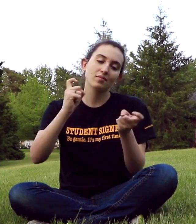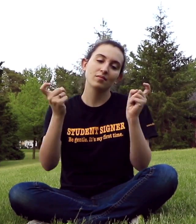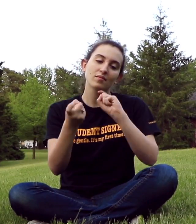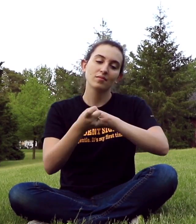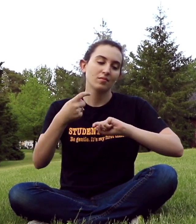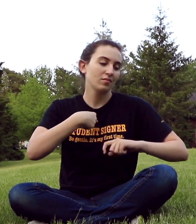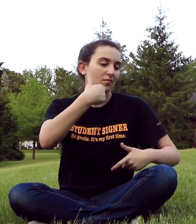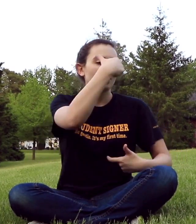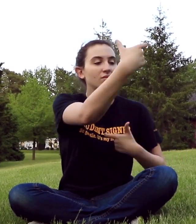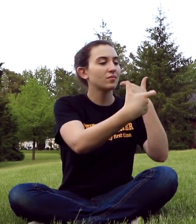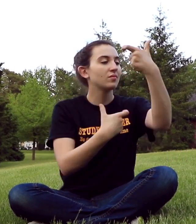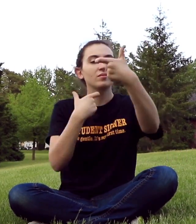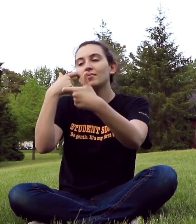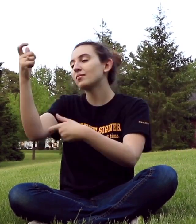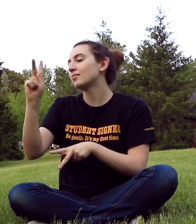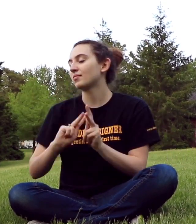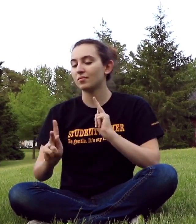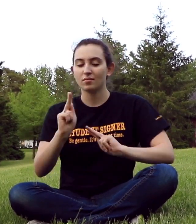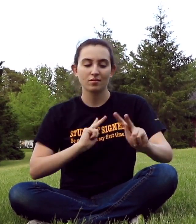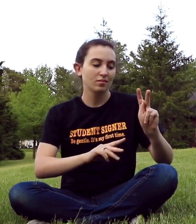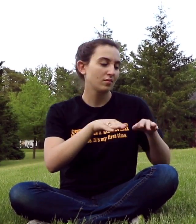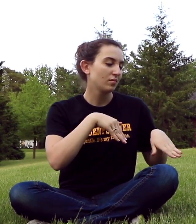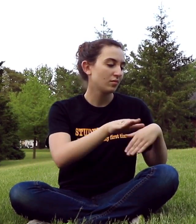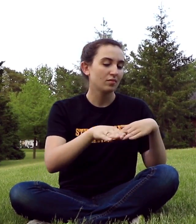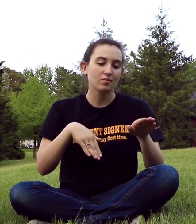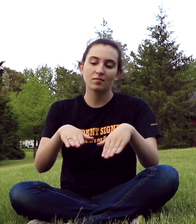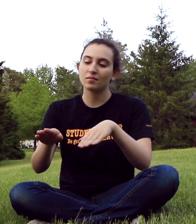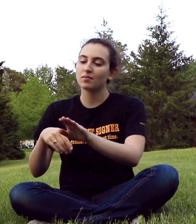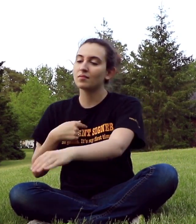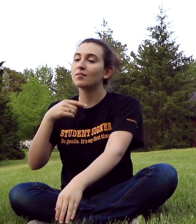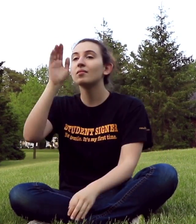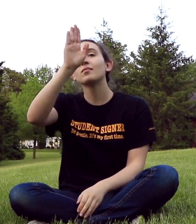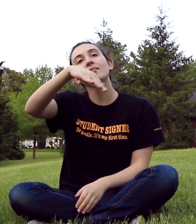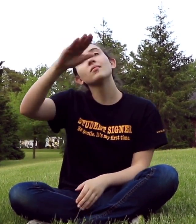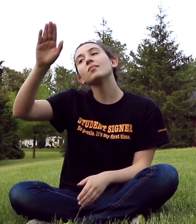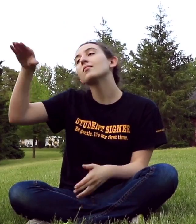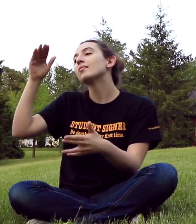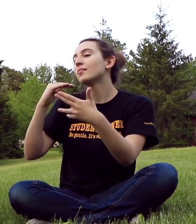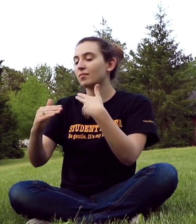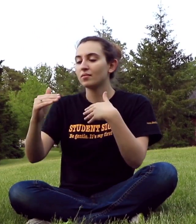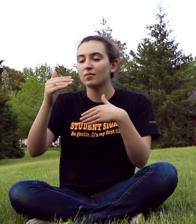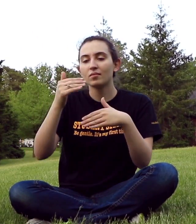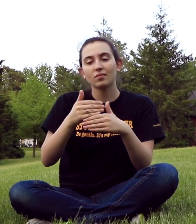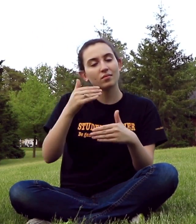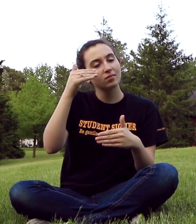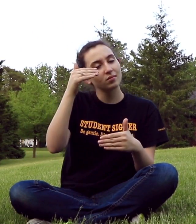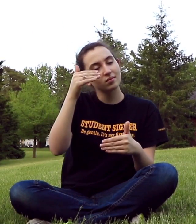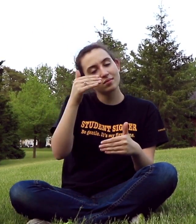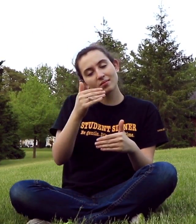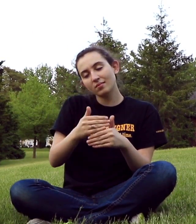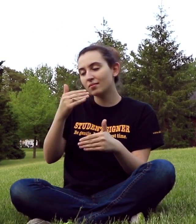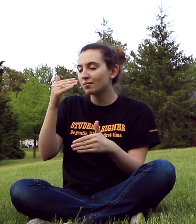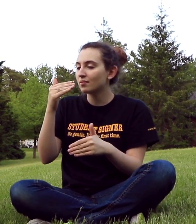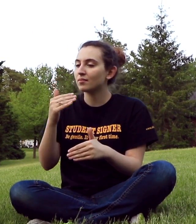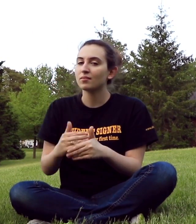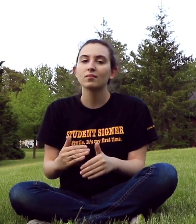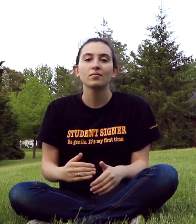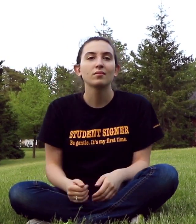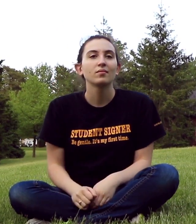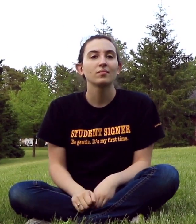to appear while I'm watching people pass, waving through a window.